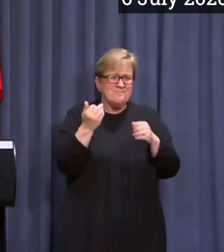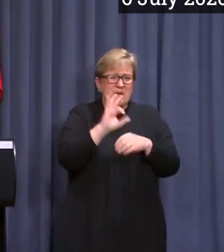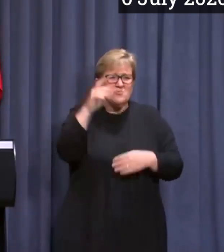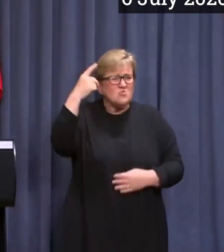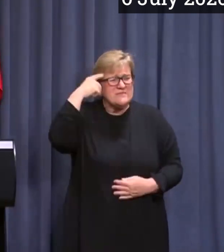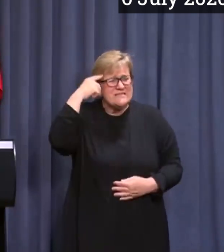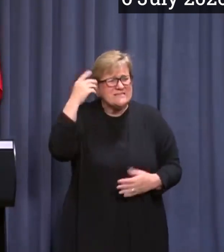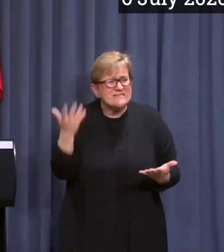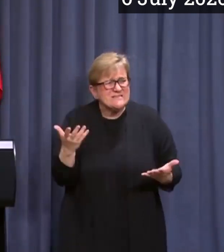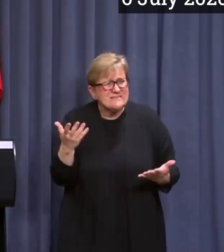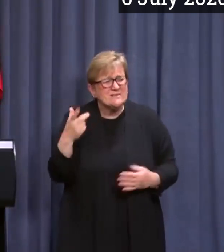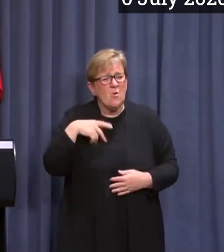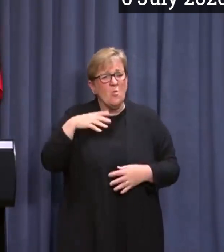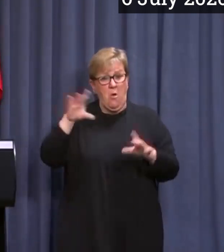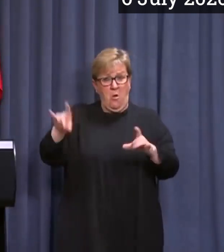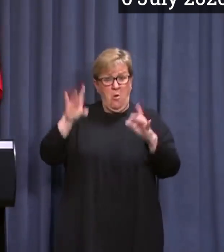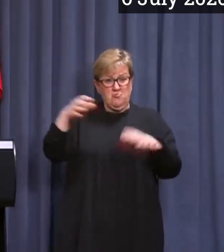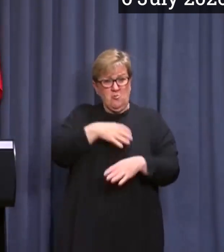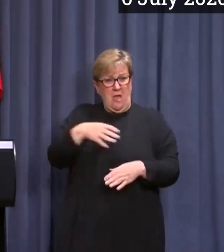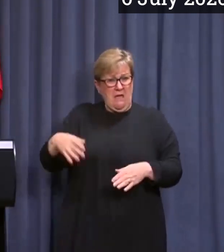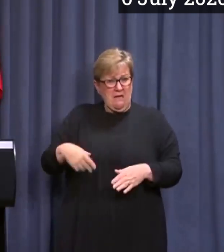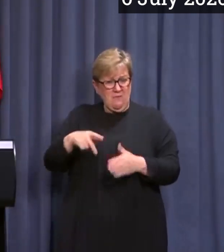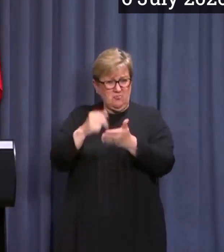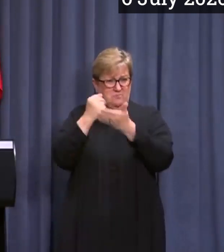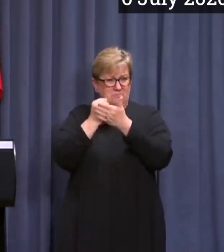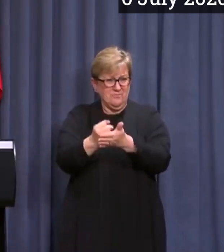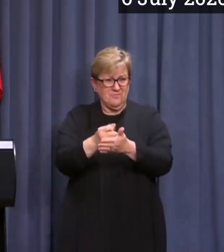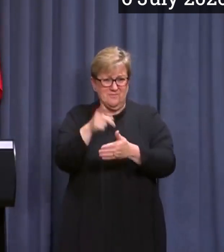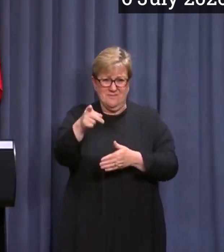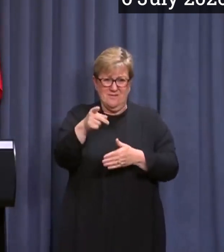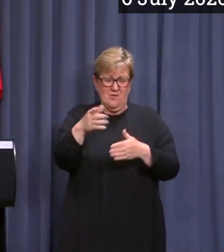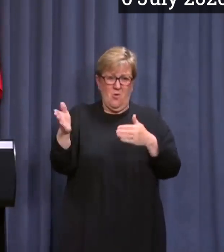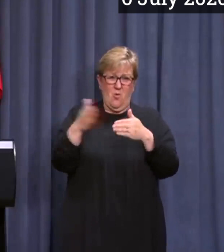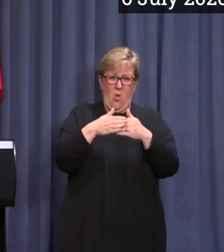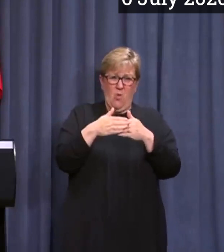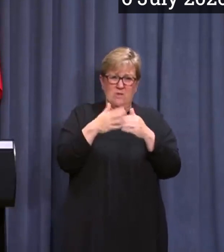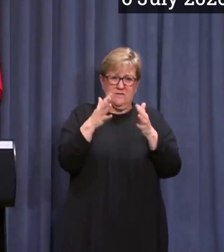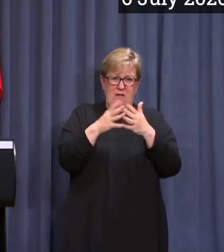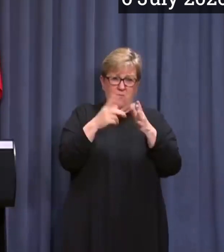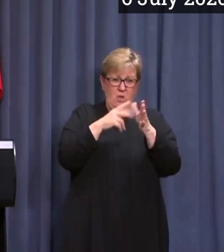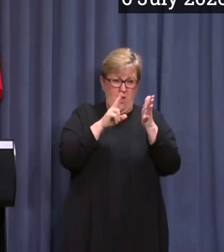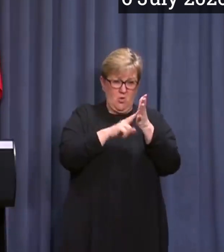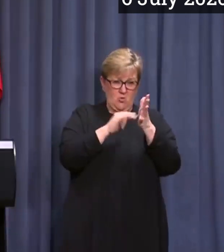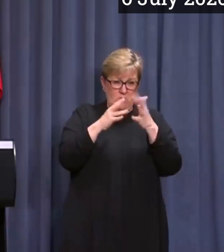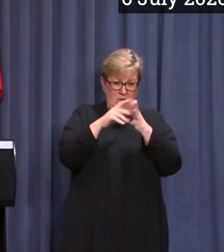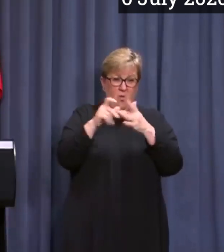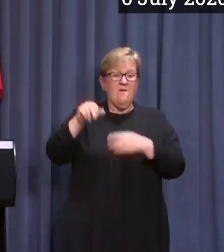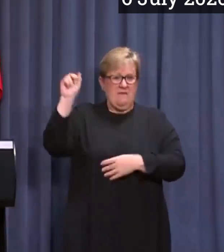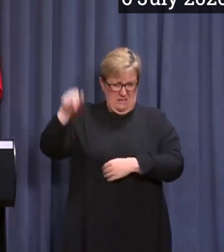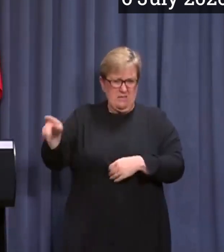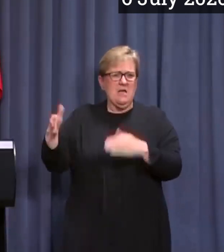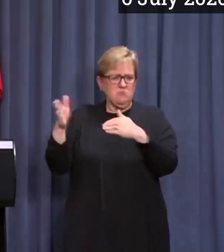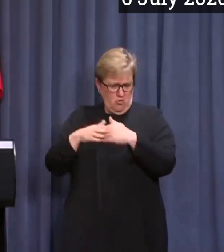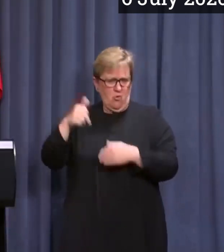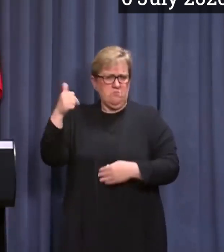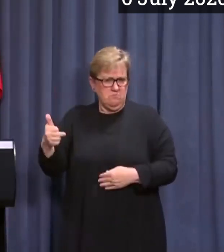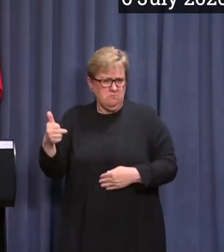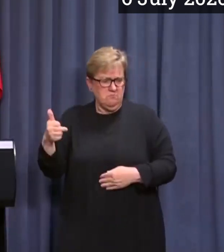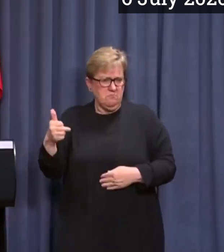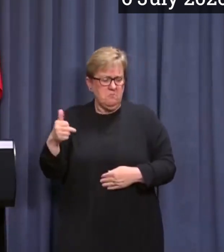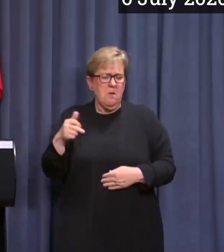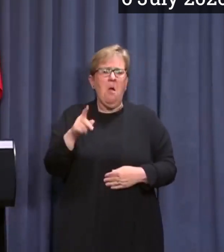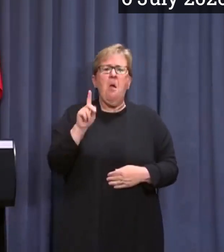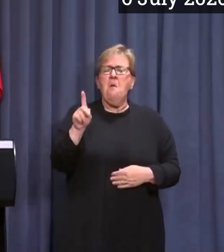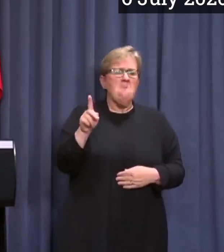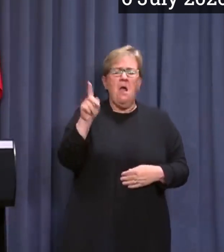sense for the federal government to be supporting a border closure between New South Wales and Victoria, but on